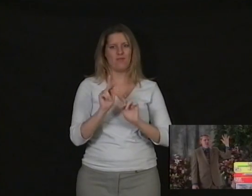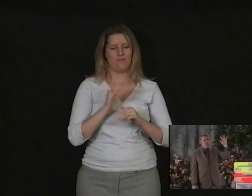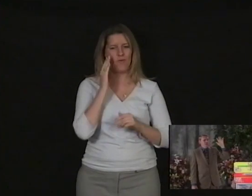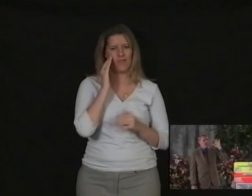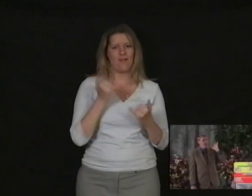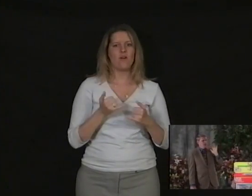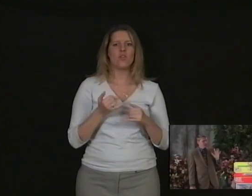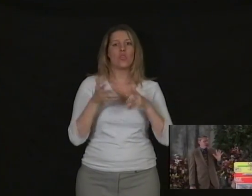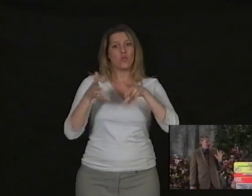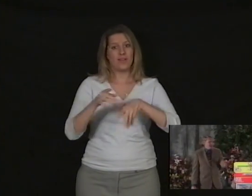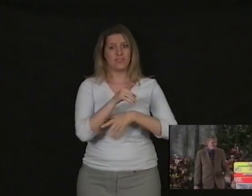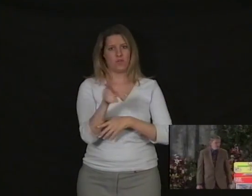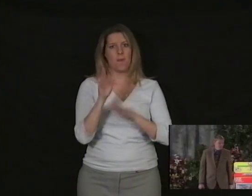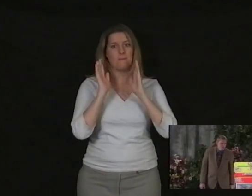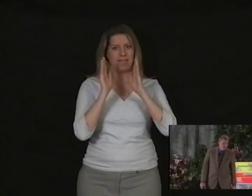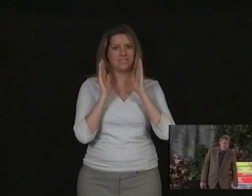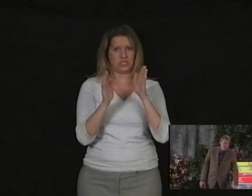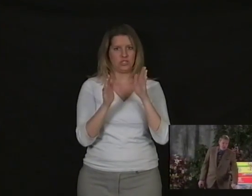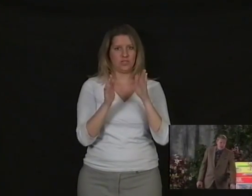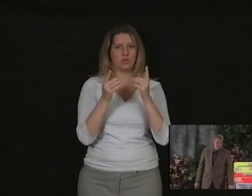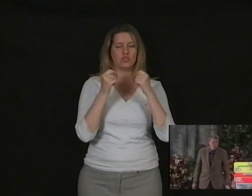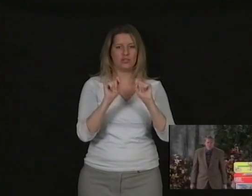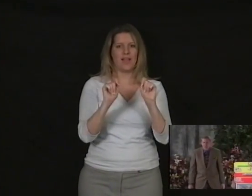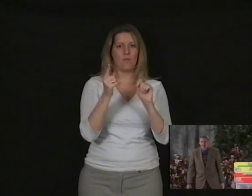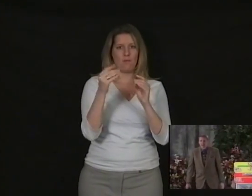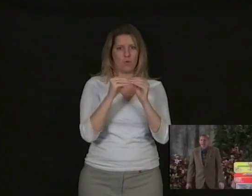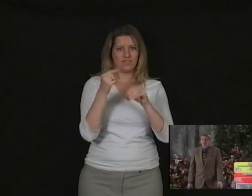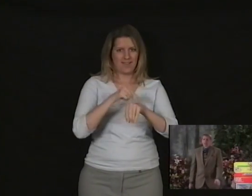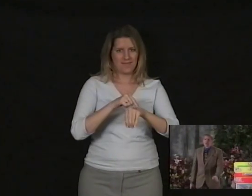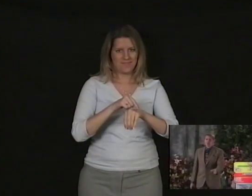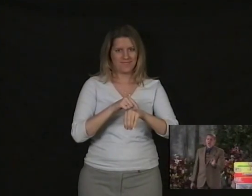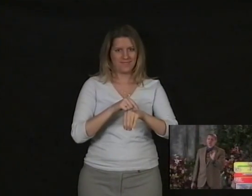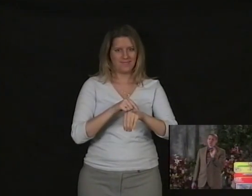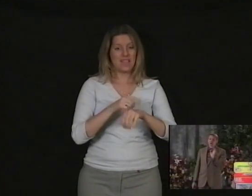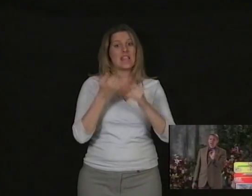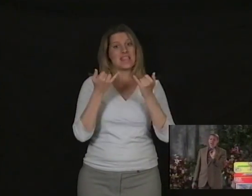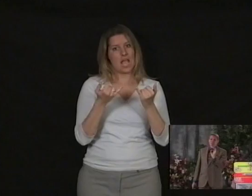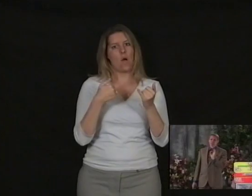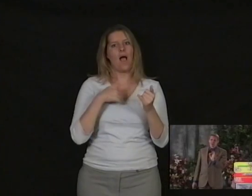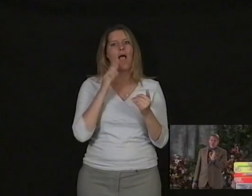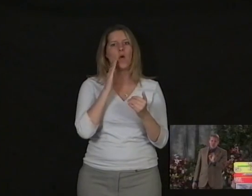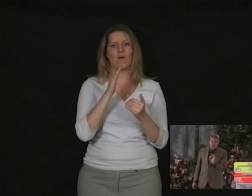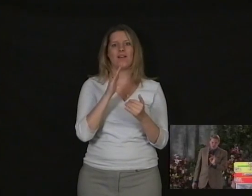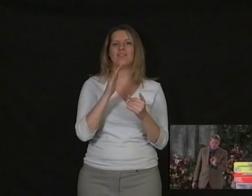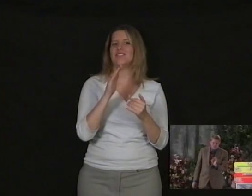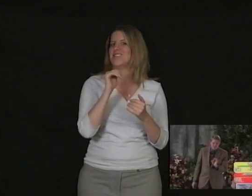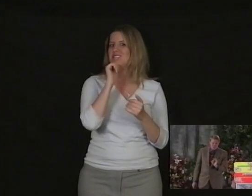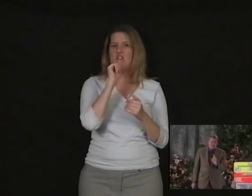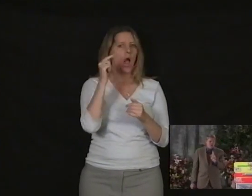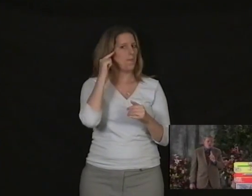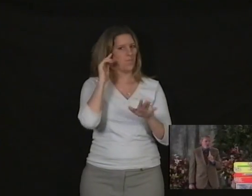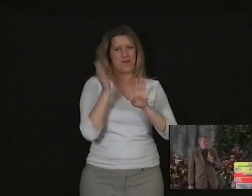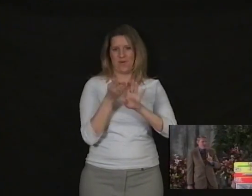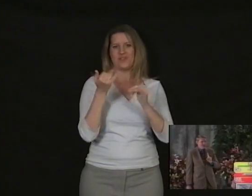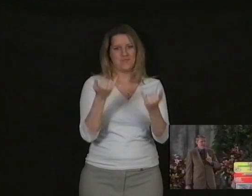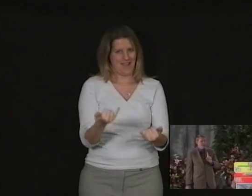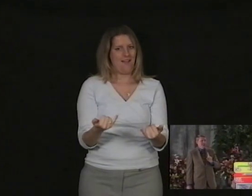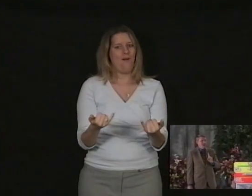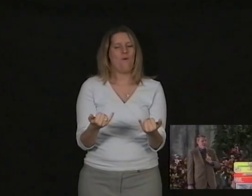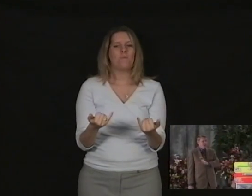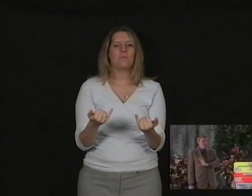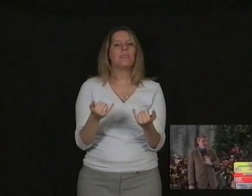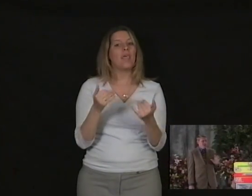Okay, the rest of you, pay attention. We're going to try it again. Now I'm going to unbrainwash you. Now watch